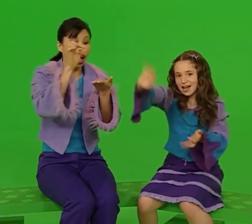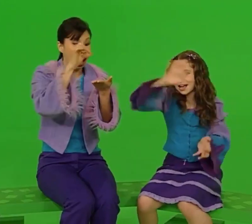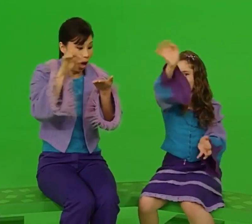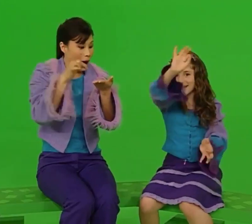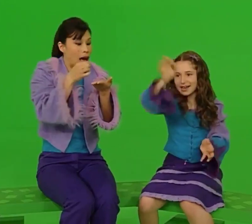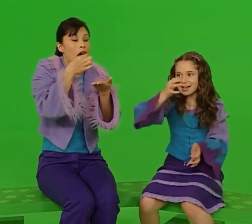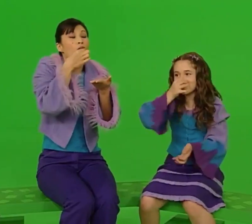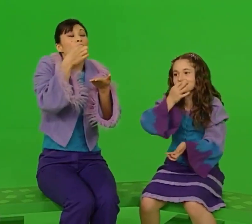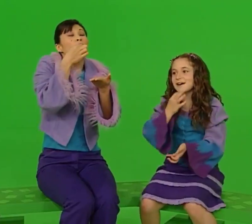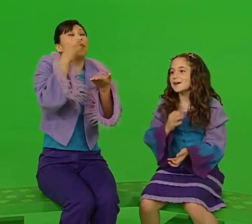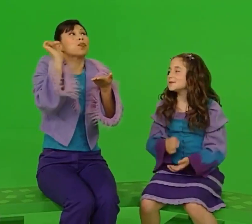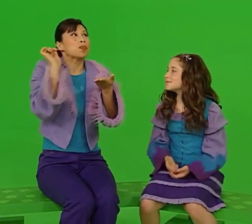fireflies."